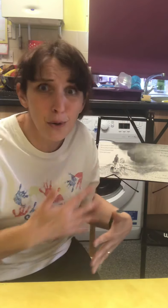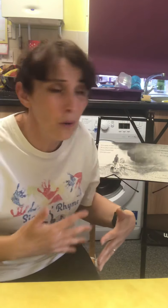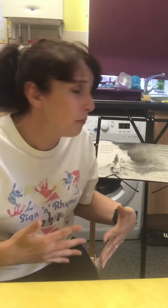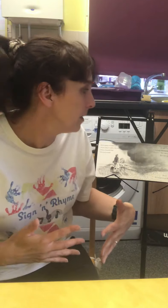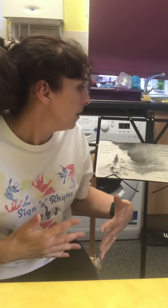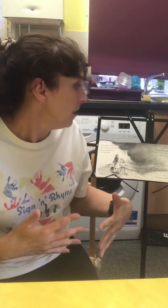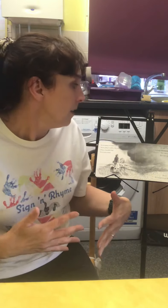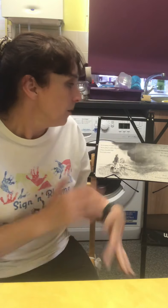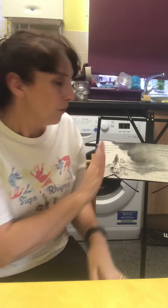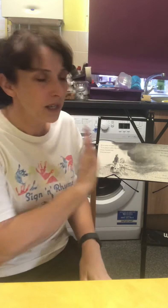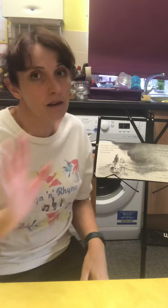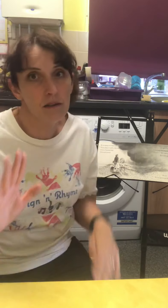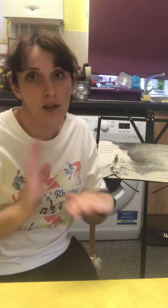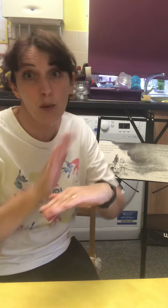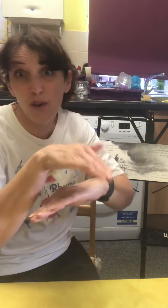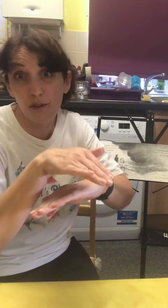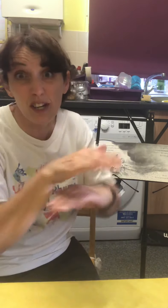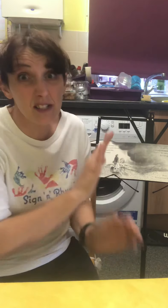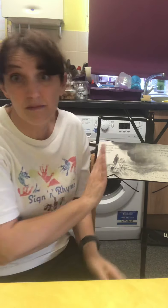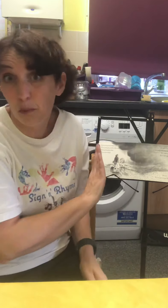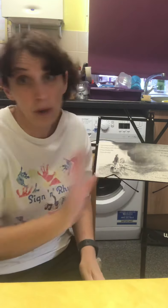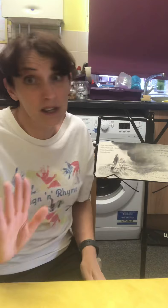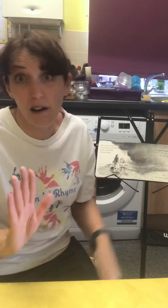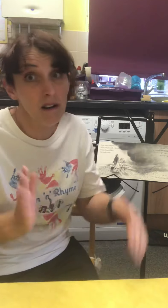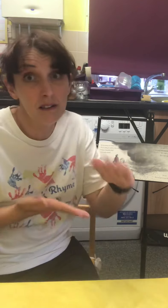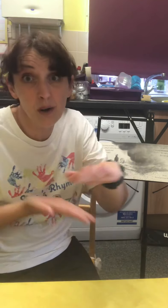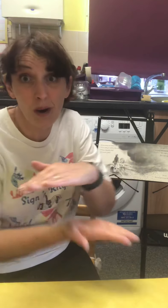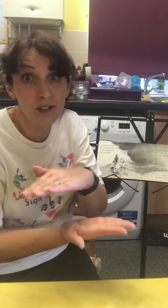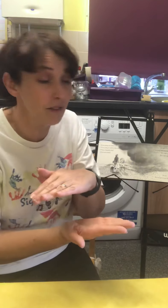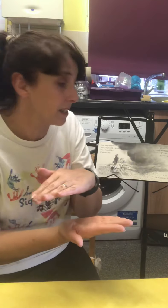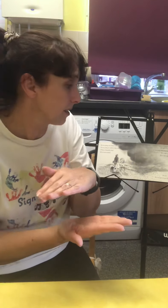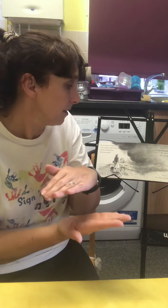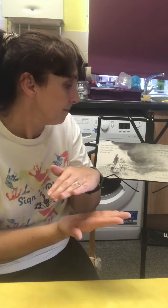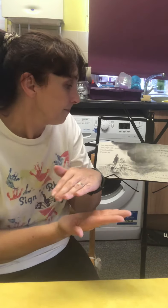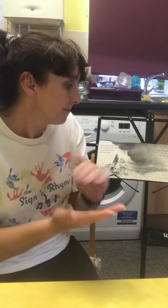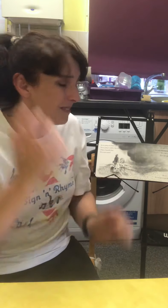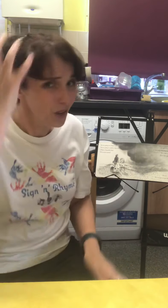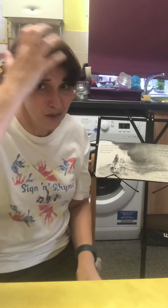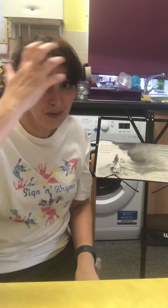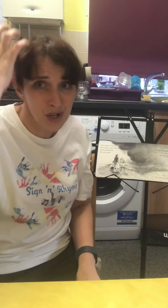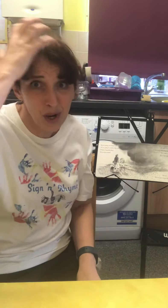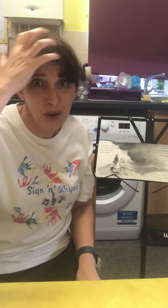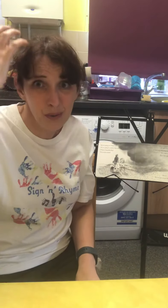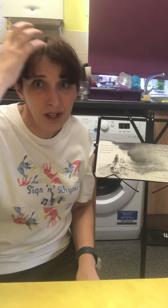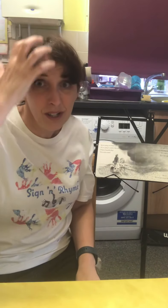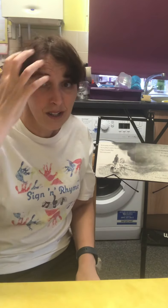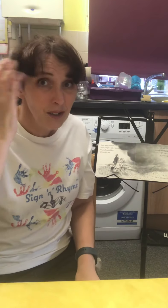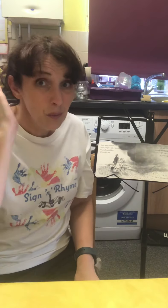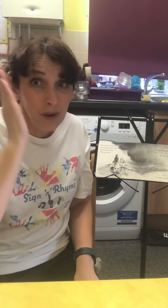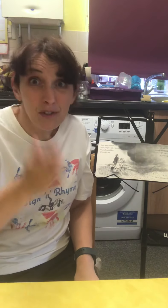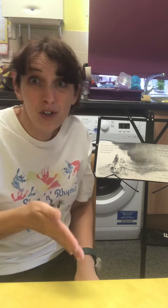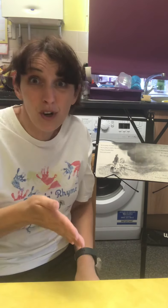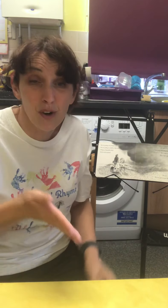snowstorm. We can't go over it. We can't go under it. Oh no. We've got to